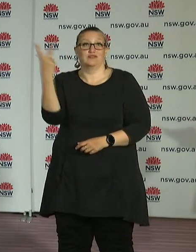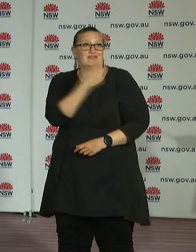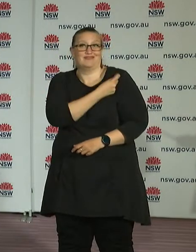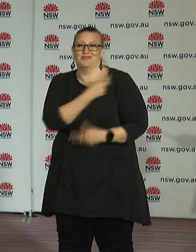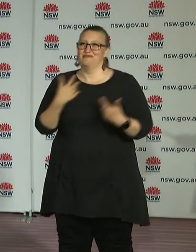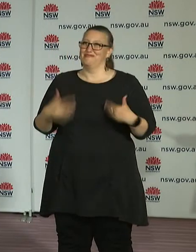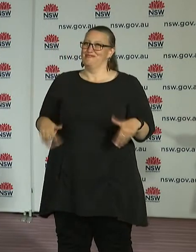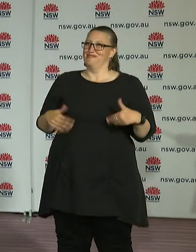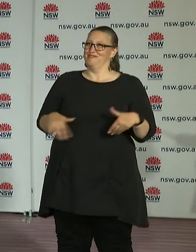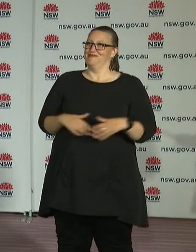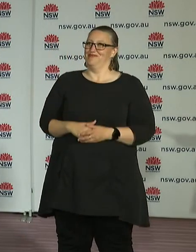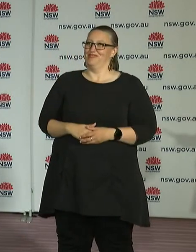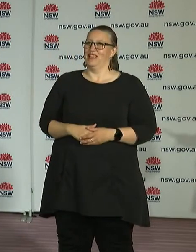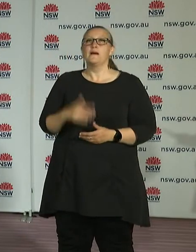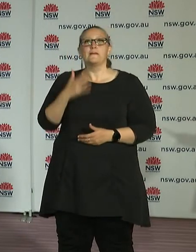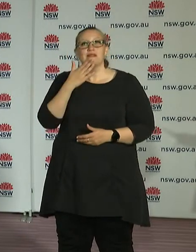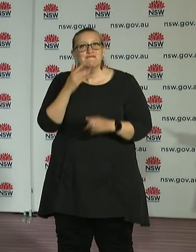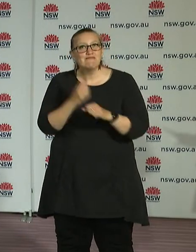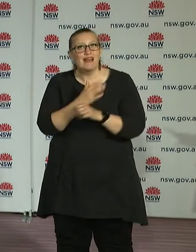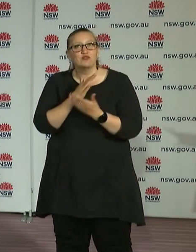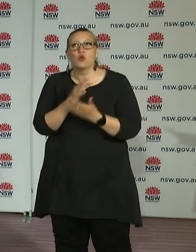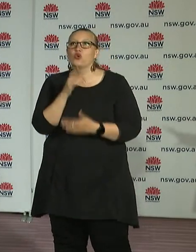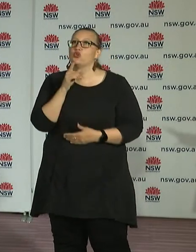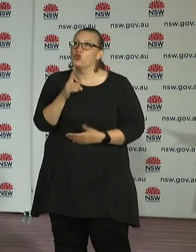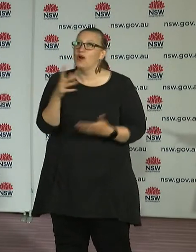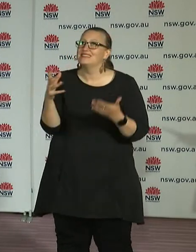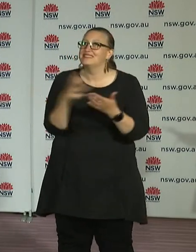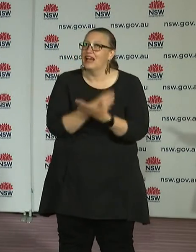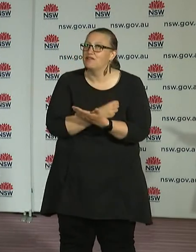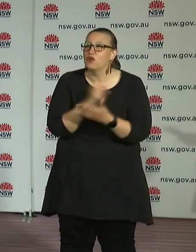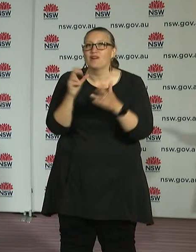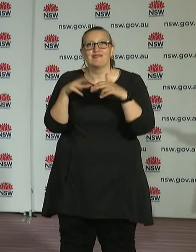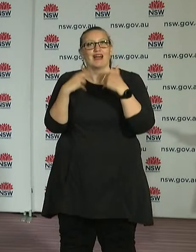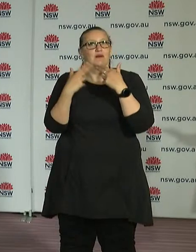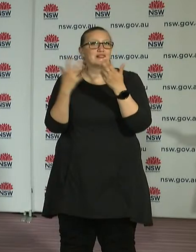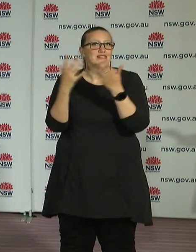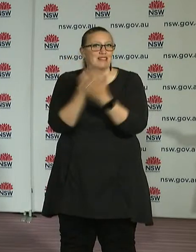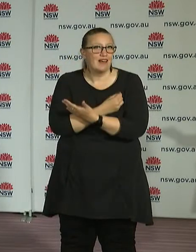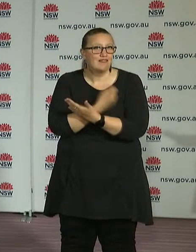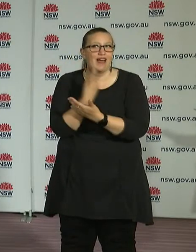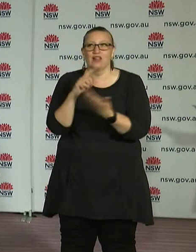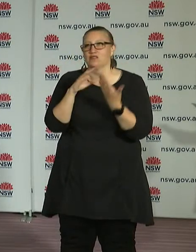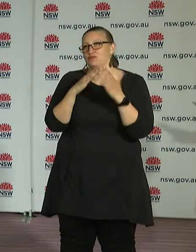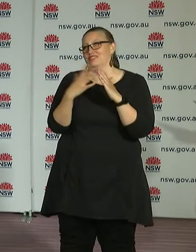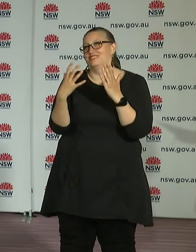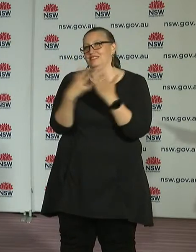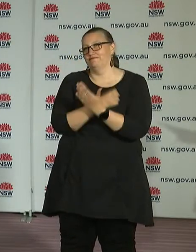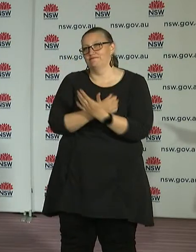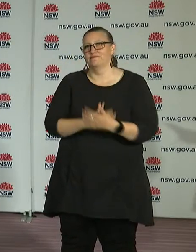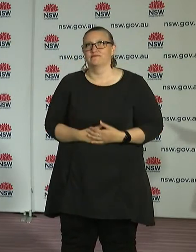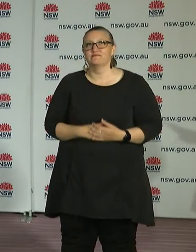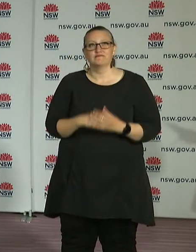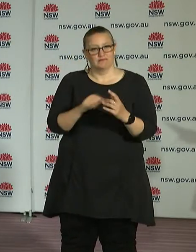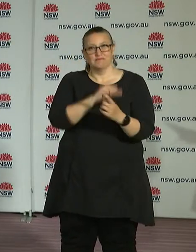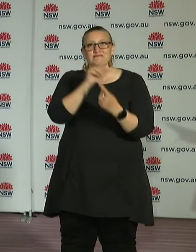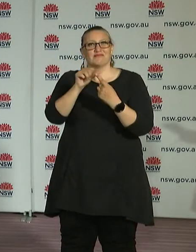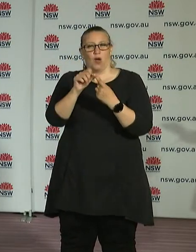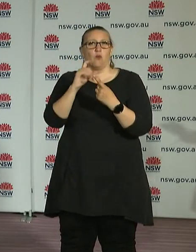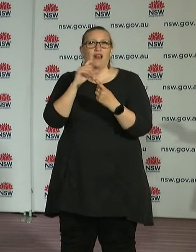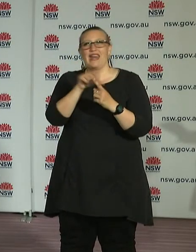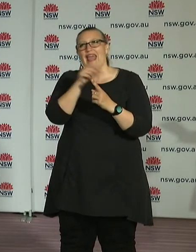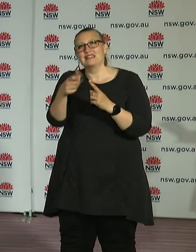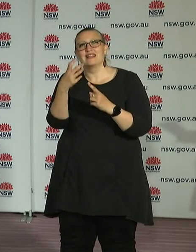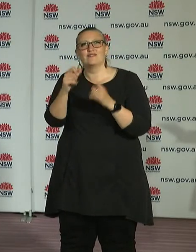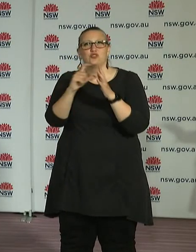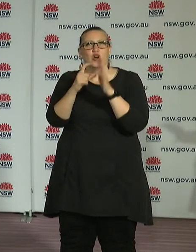sure you're keeping yourself safe, your loved ones safe and the broader community safe. Dr Chant will now give the health update, and Minister Hazzard will then talk about